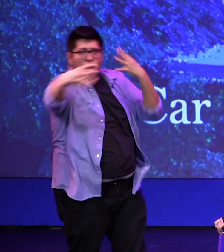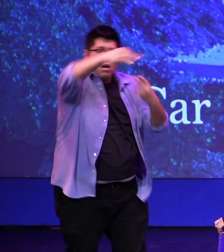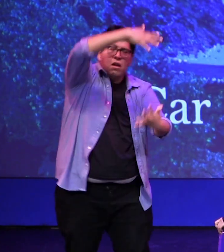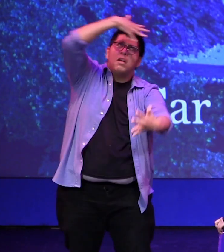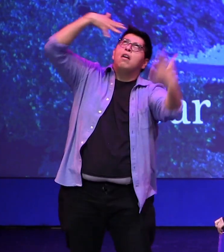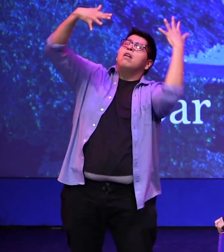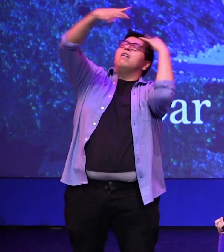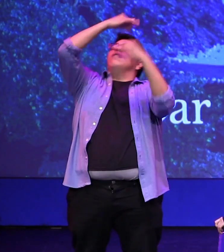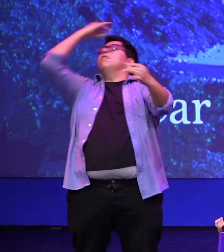Oh.